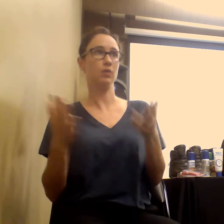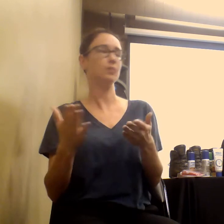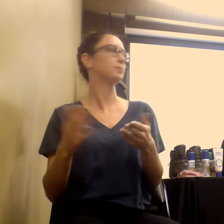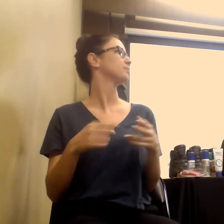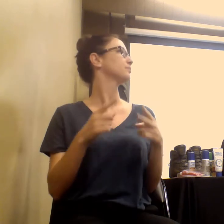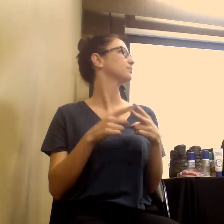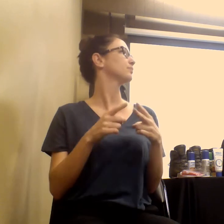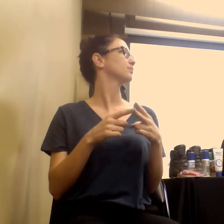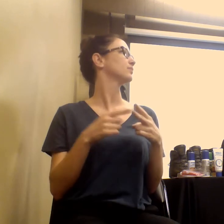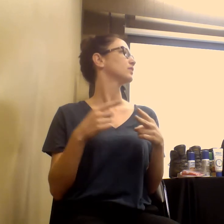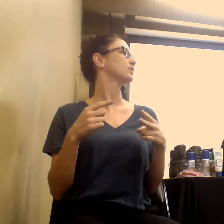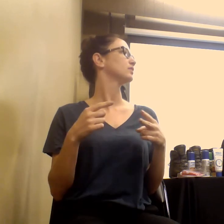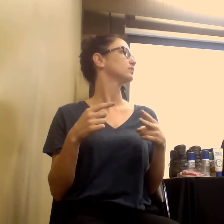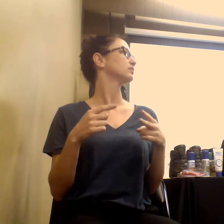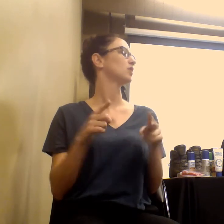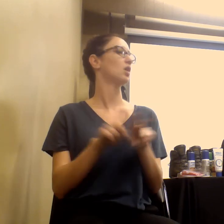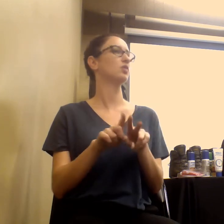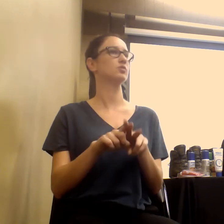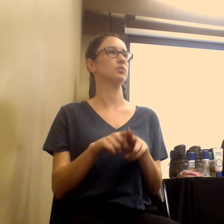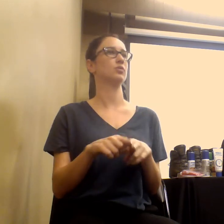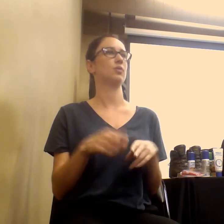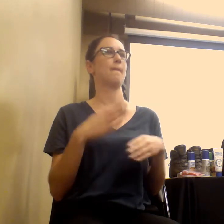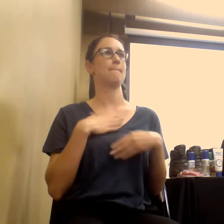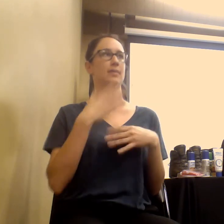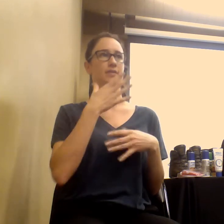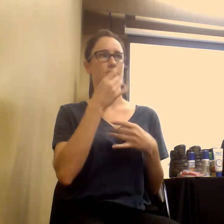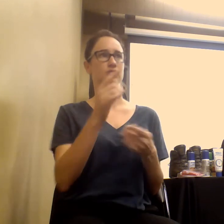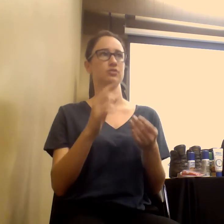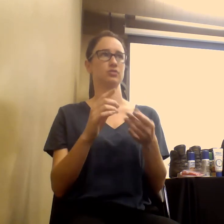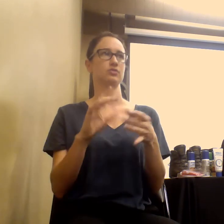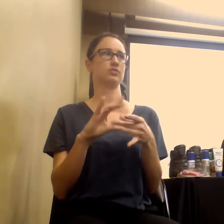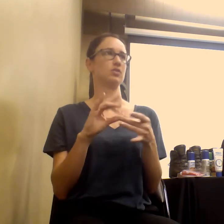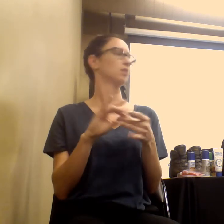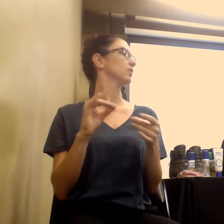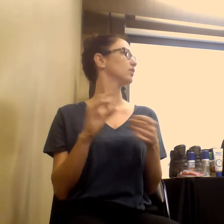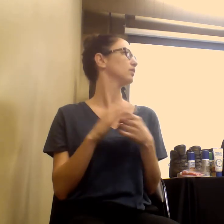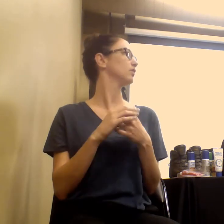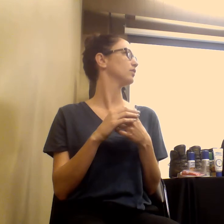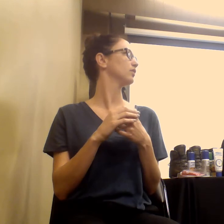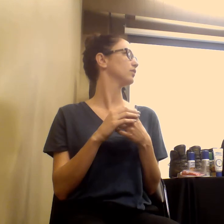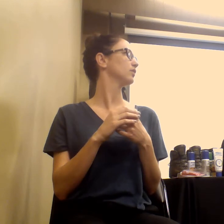out I was doing. This is the first time we've done this class here at this store, so when they told me I was